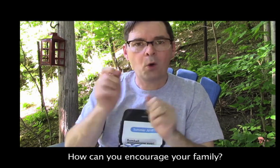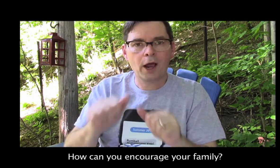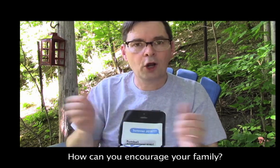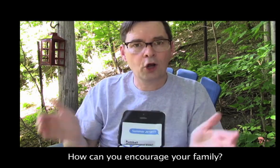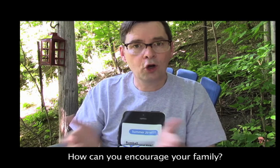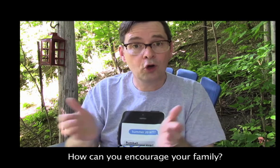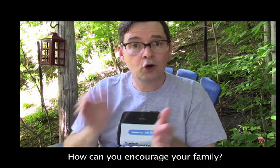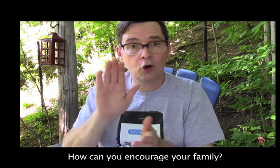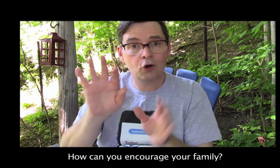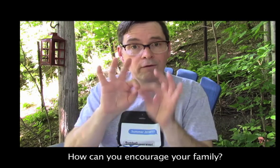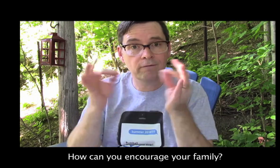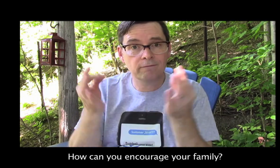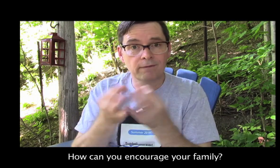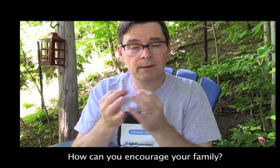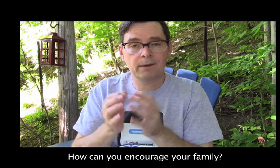How can you encourage your family?